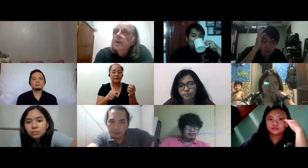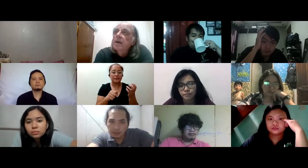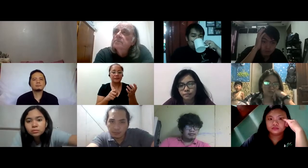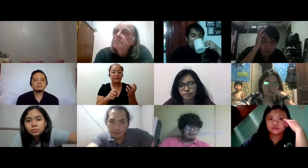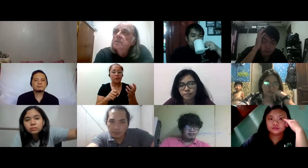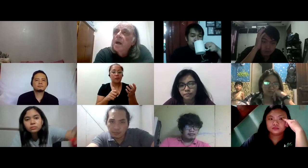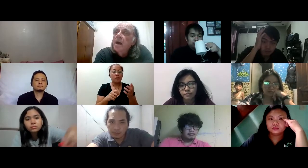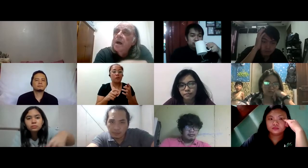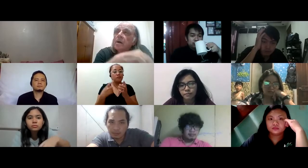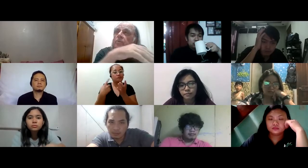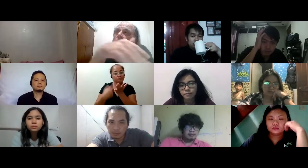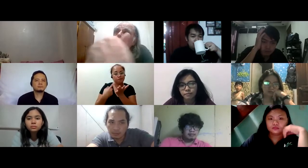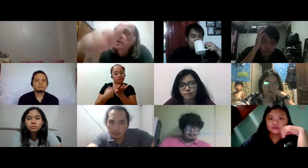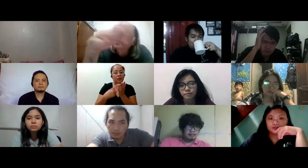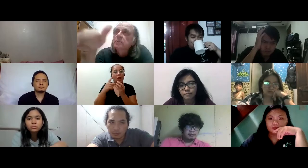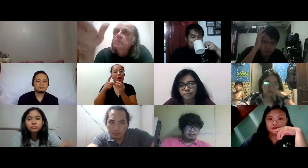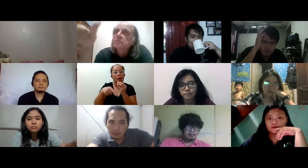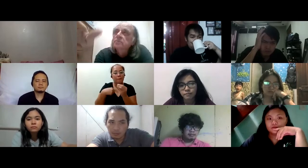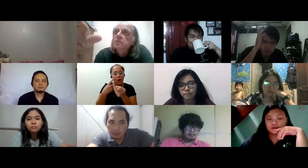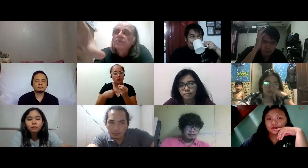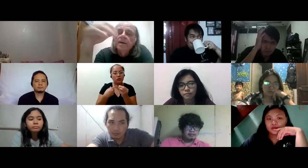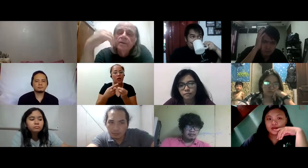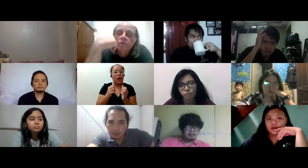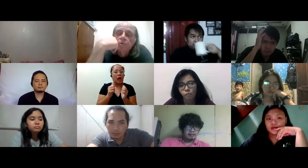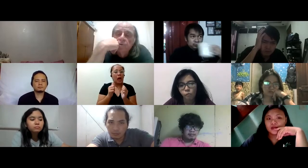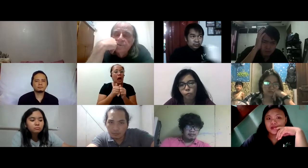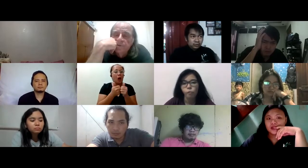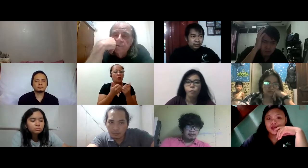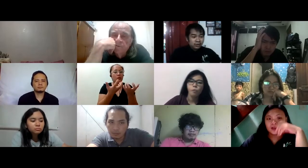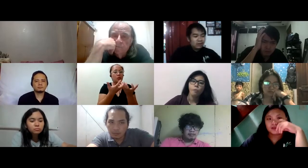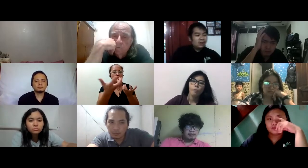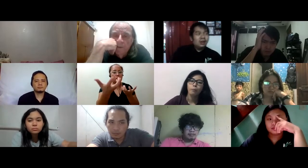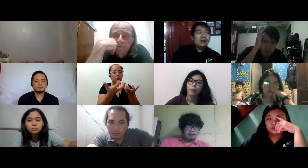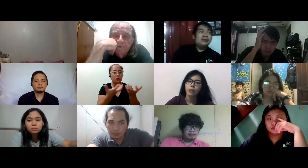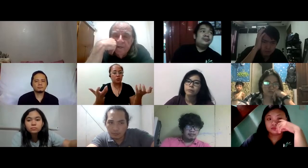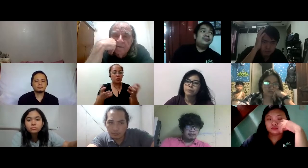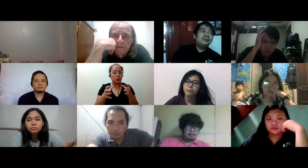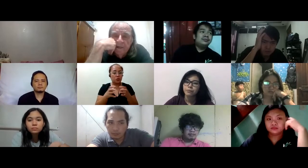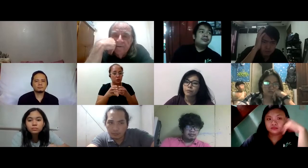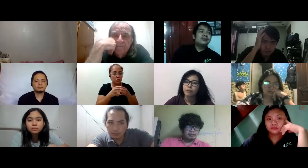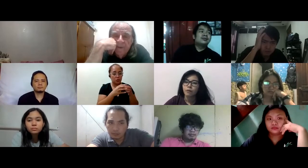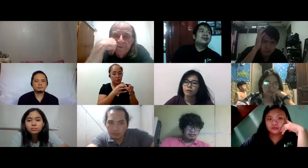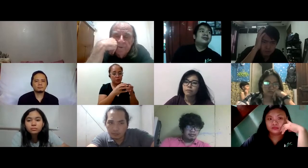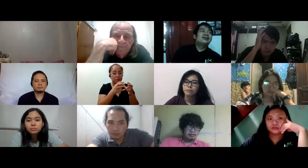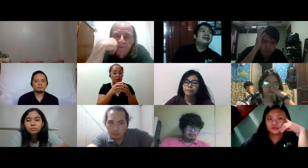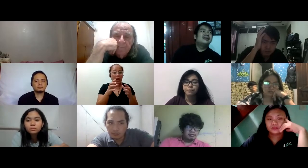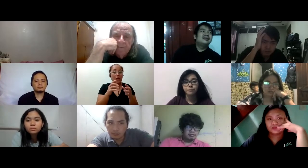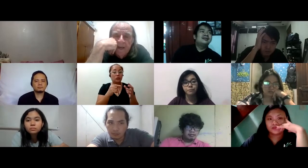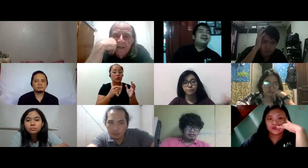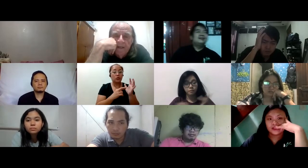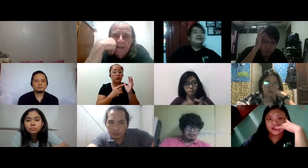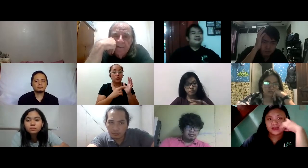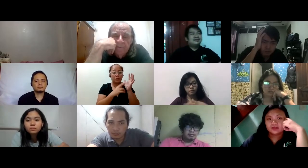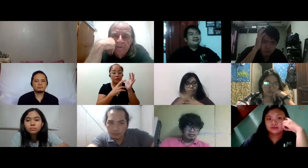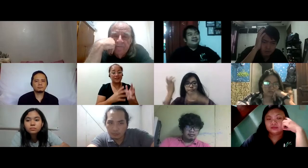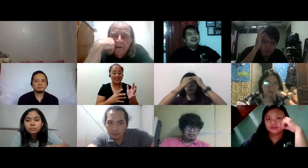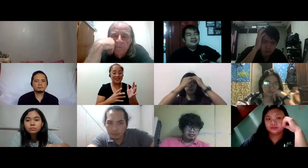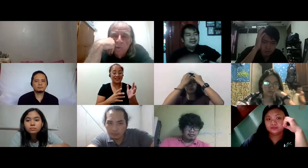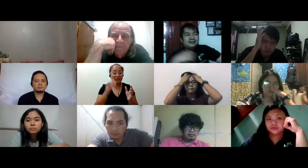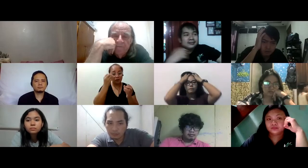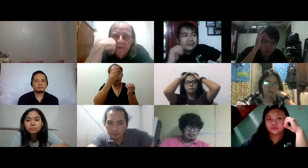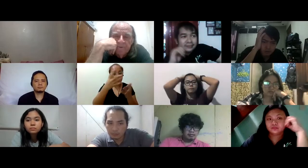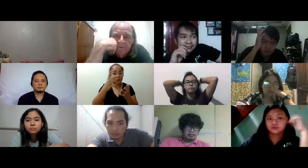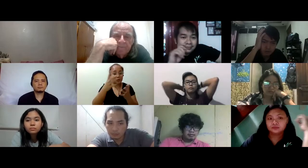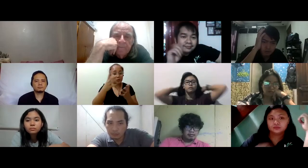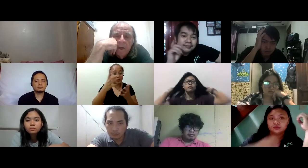talk about how you want to divide into groups to represent the information for everybody, and if you can find